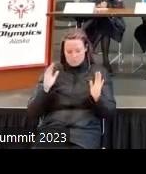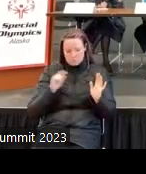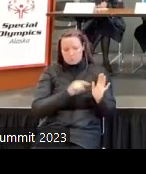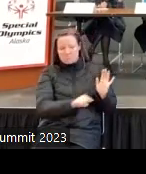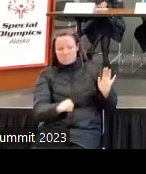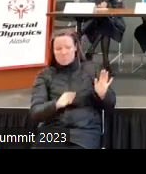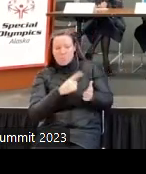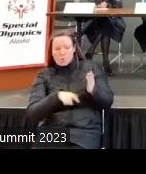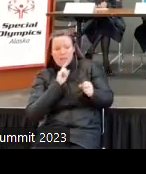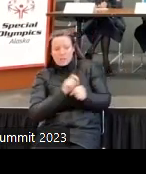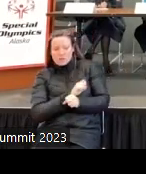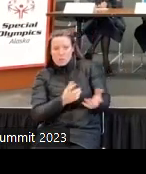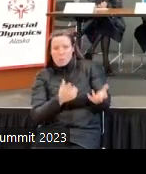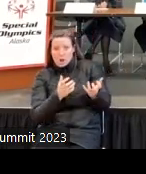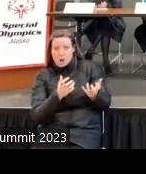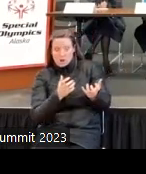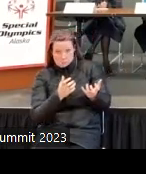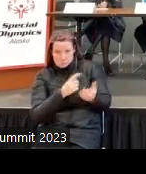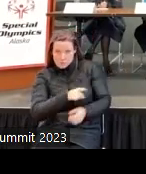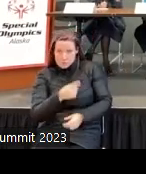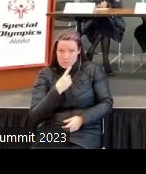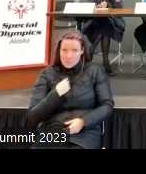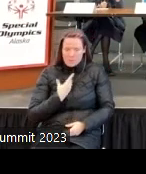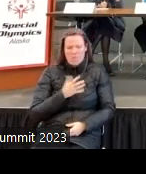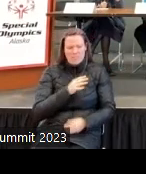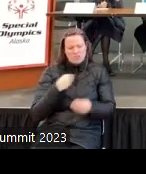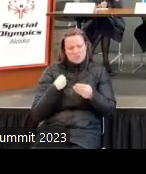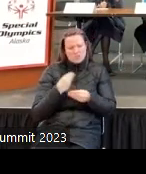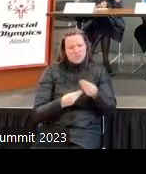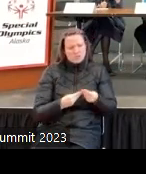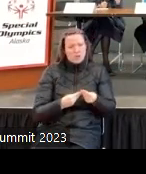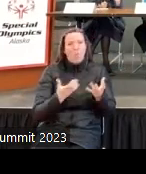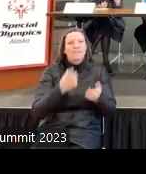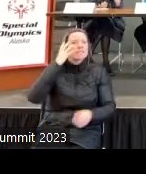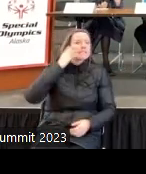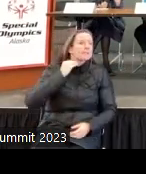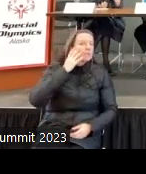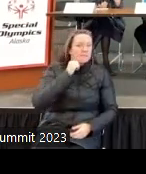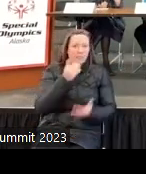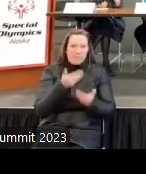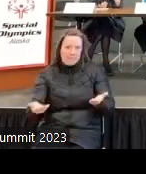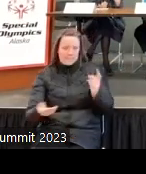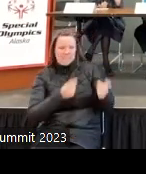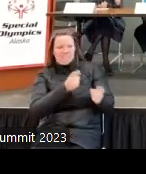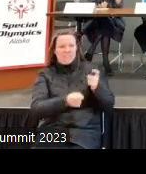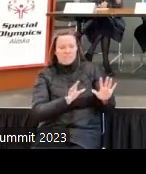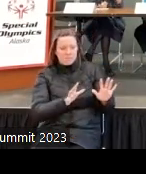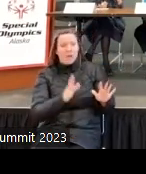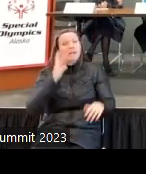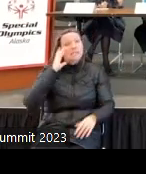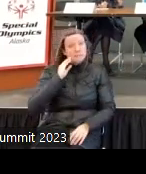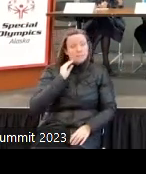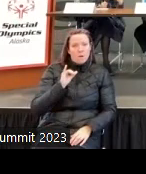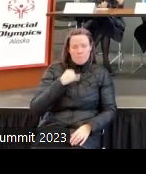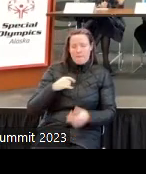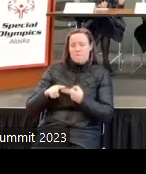want. And what I'm finding is their generation wants experiences. So my friend